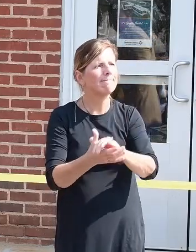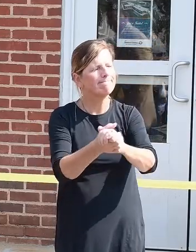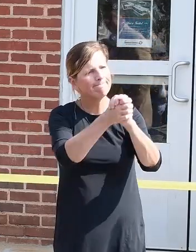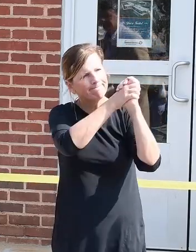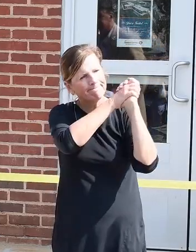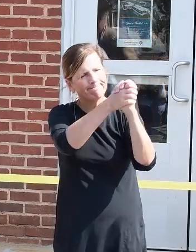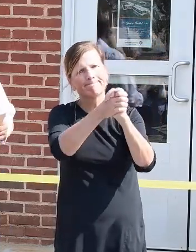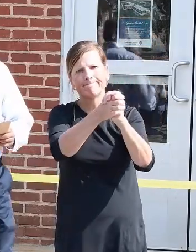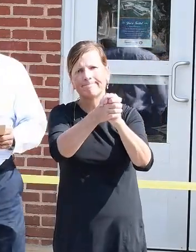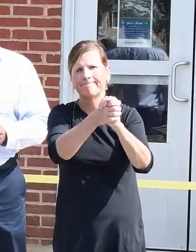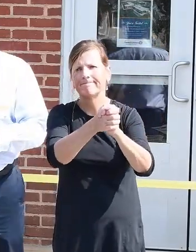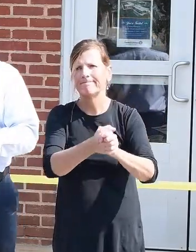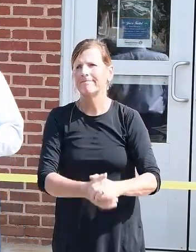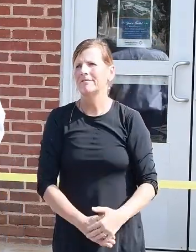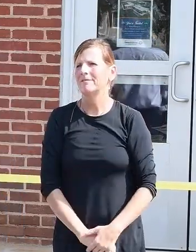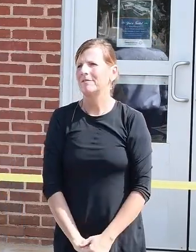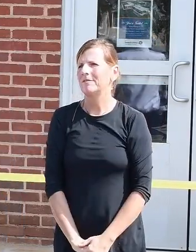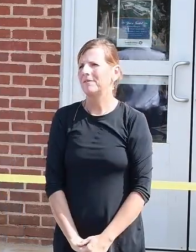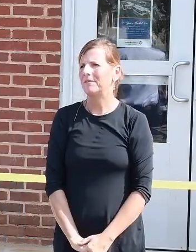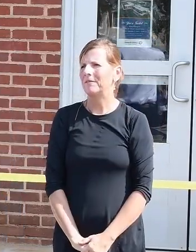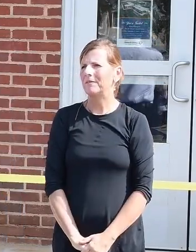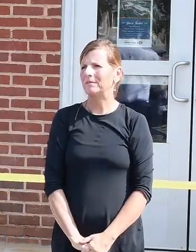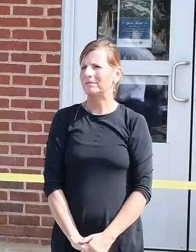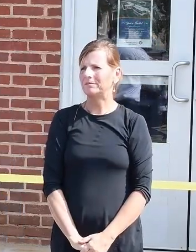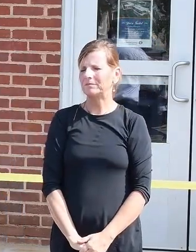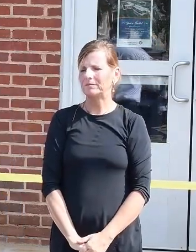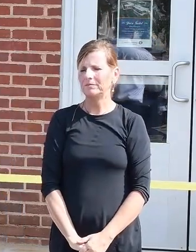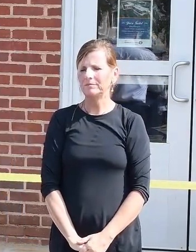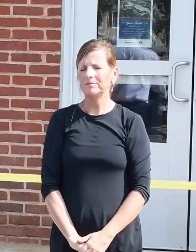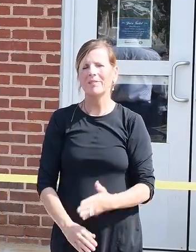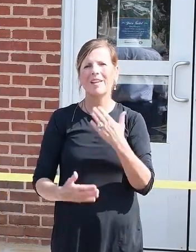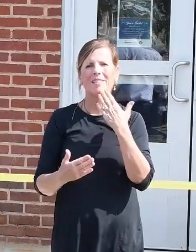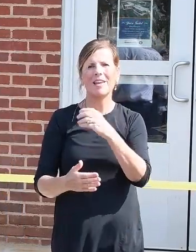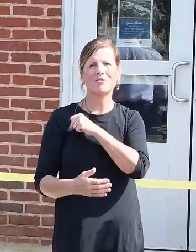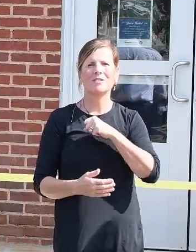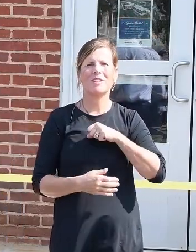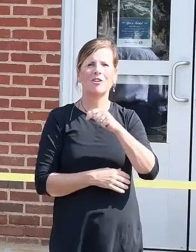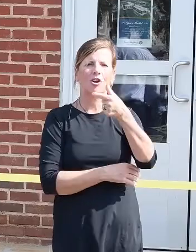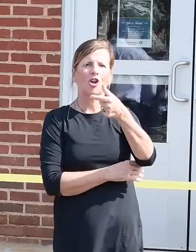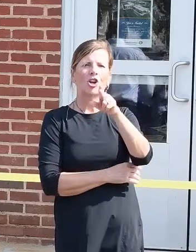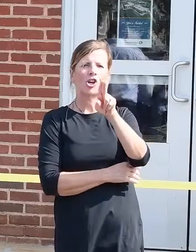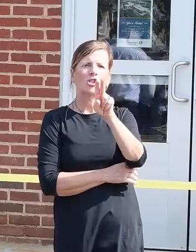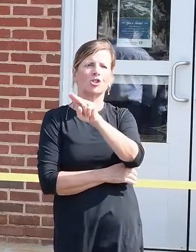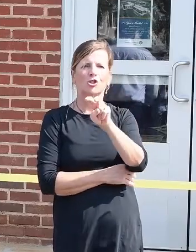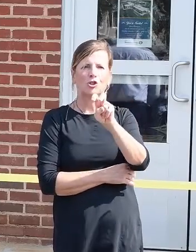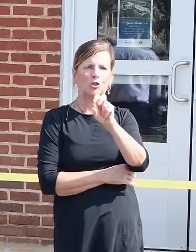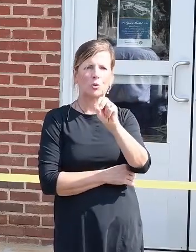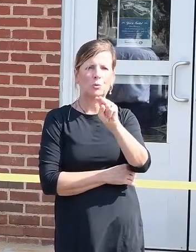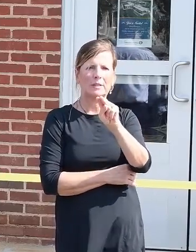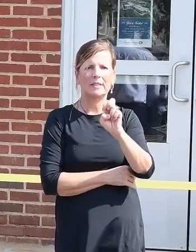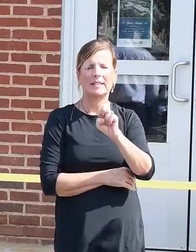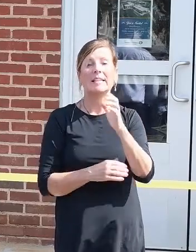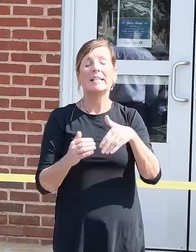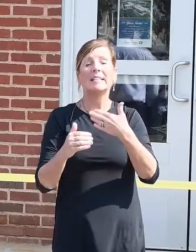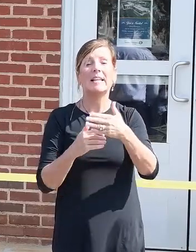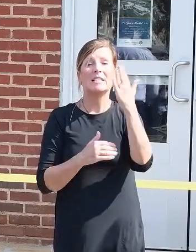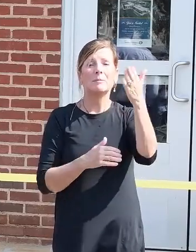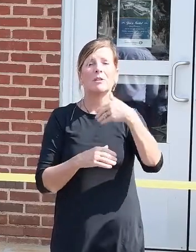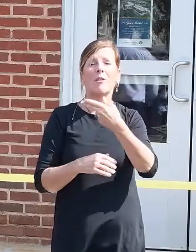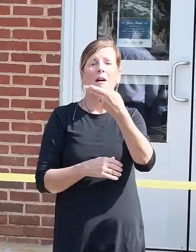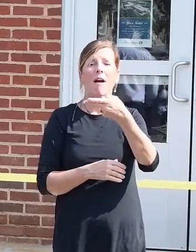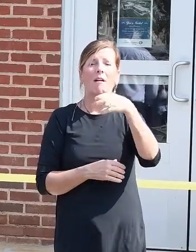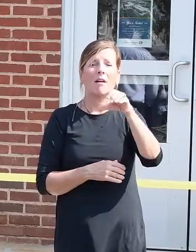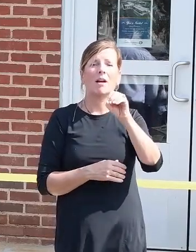Thank you, Senator Gazzoni. Our next speaker is the Howard County School